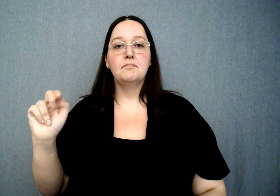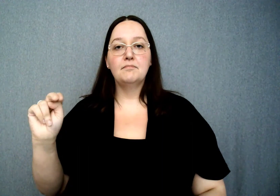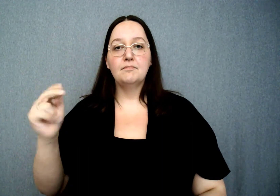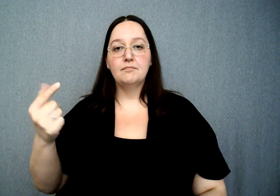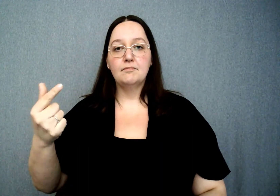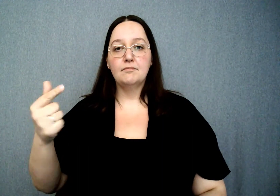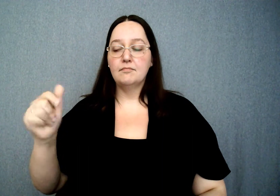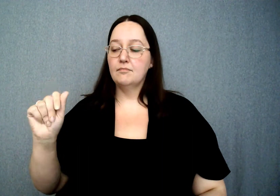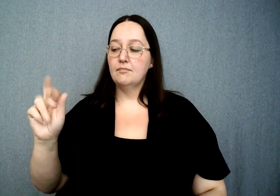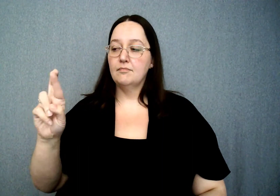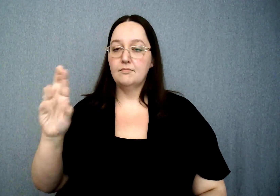animal kangaroo.